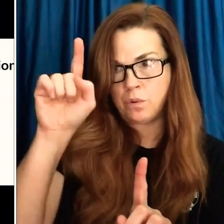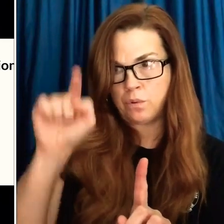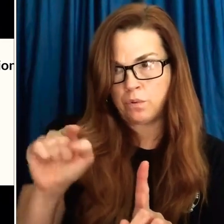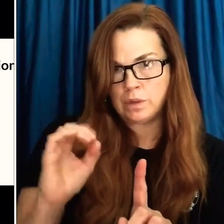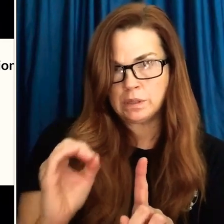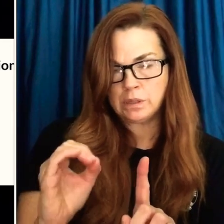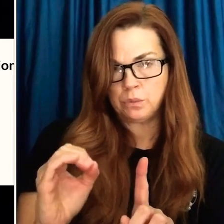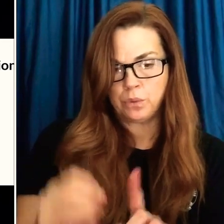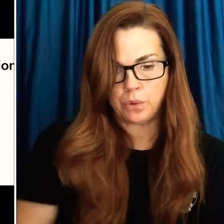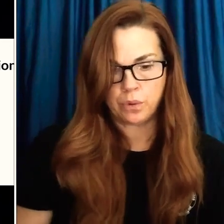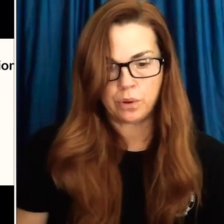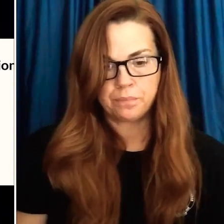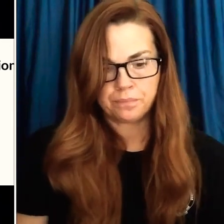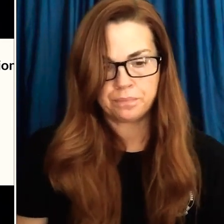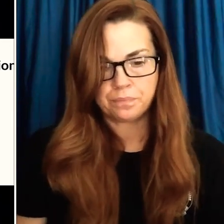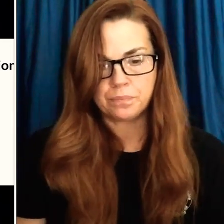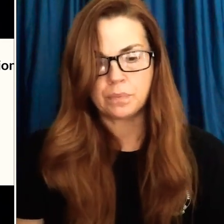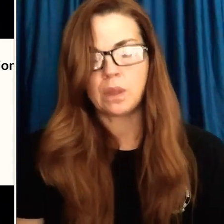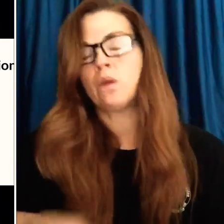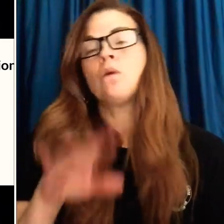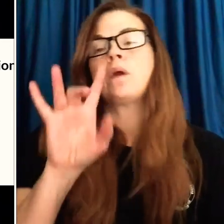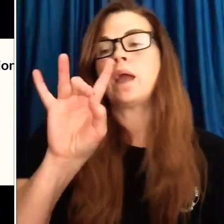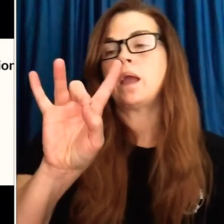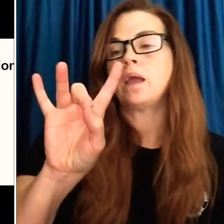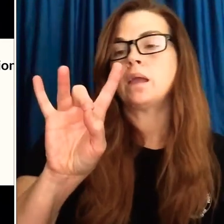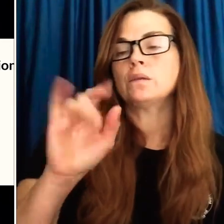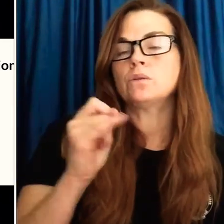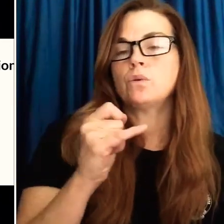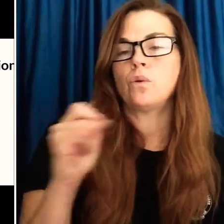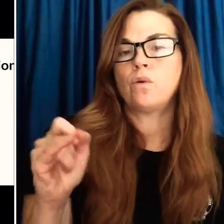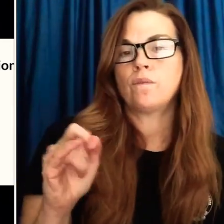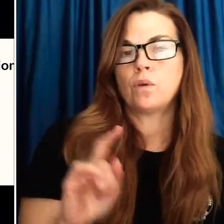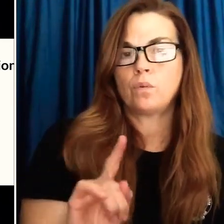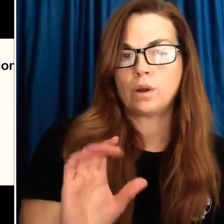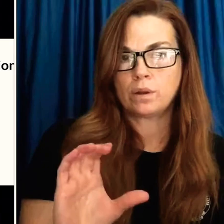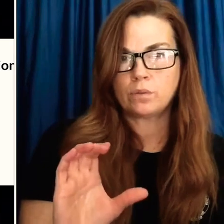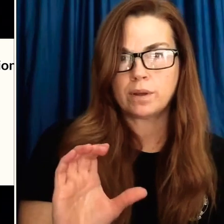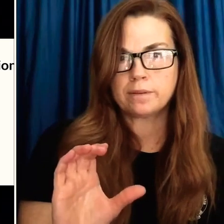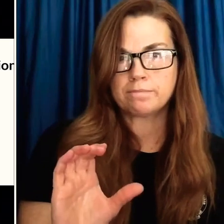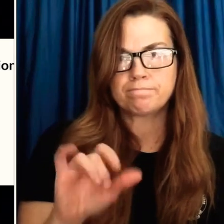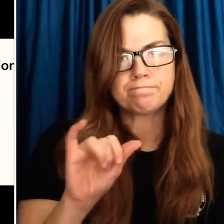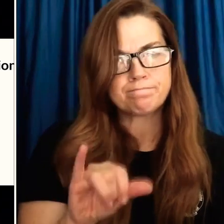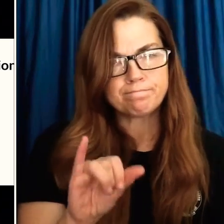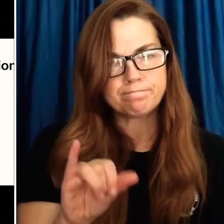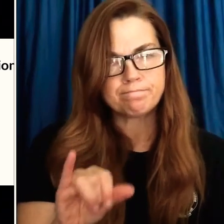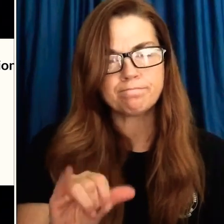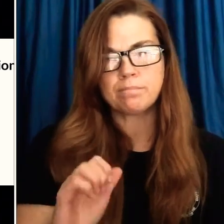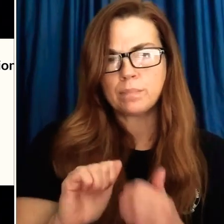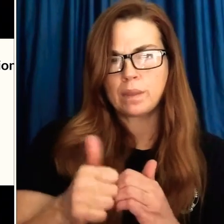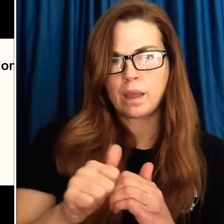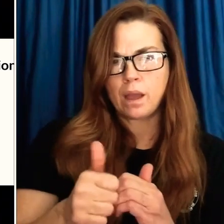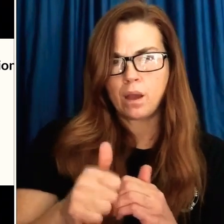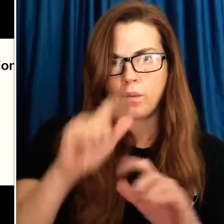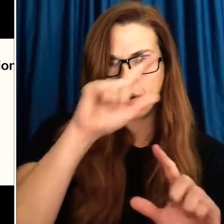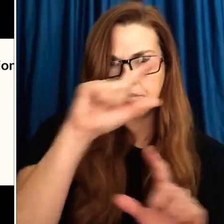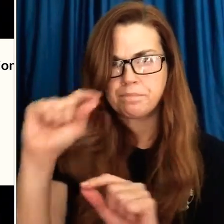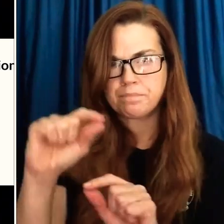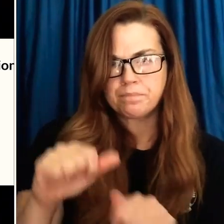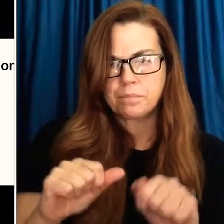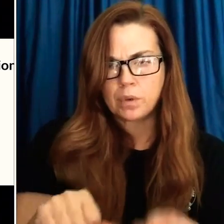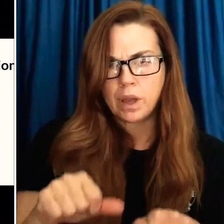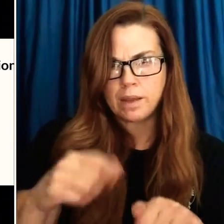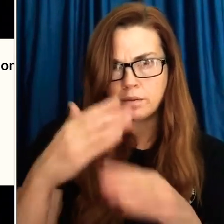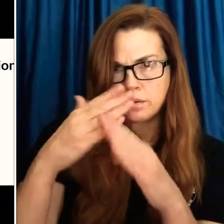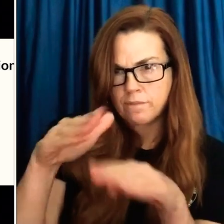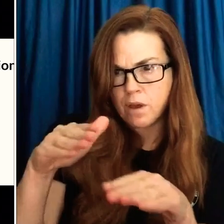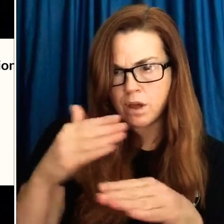8 hundredths. 8 over 100. Okay, and then looking at this, what can I